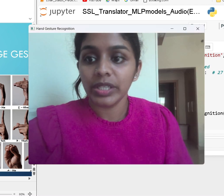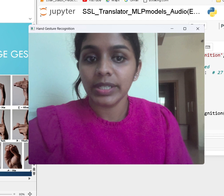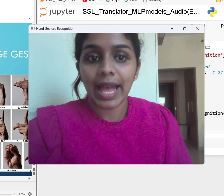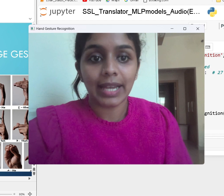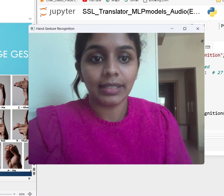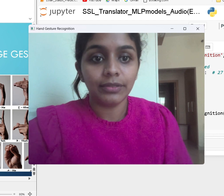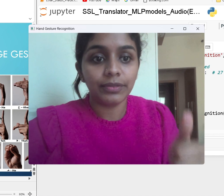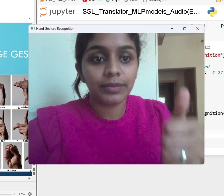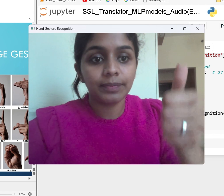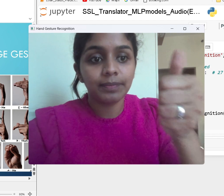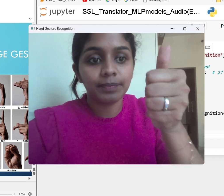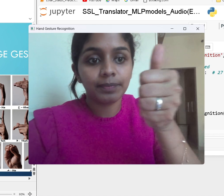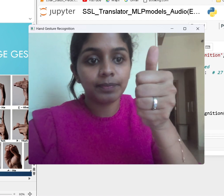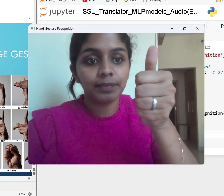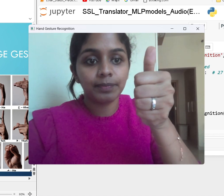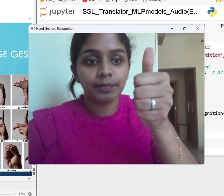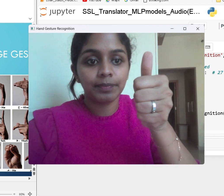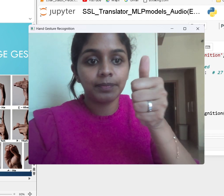So first Aleph,